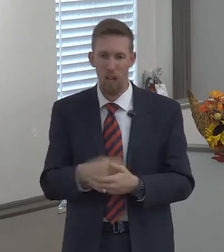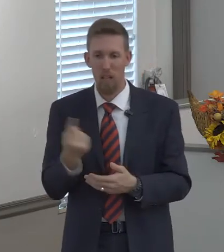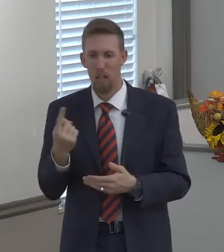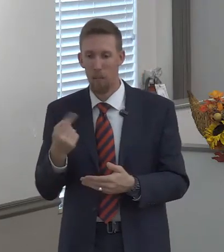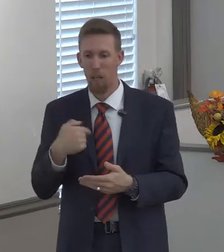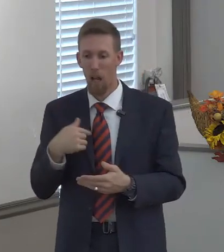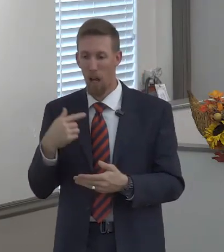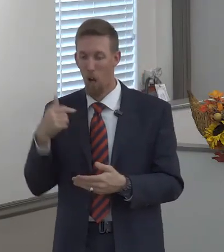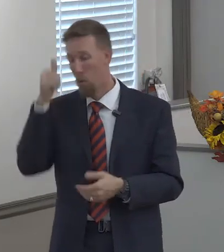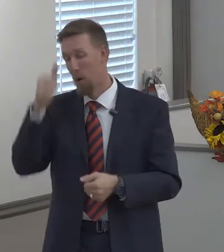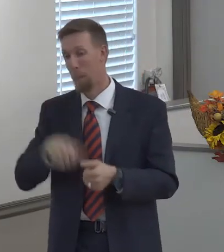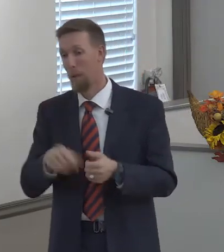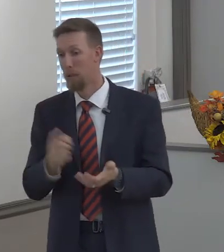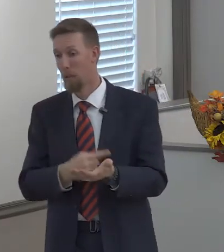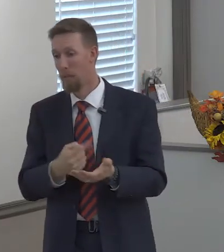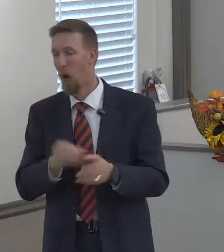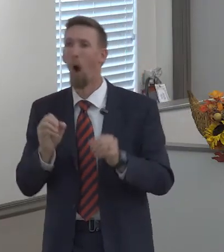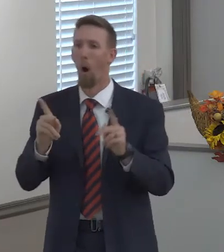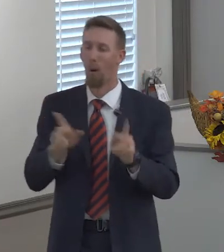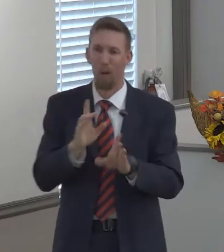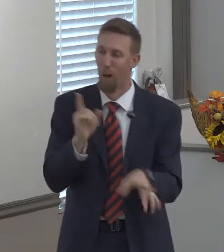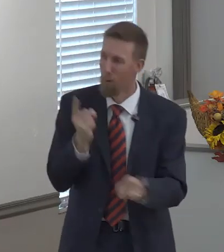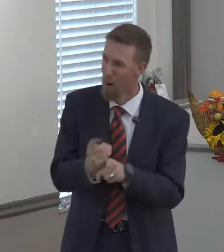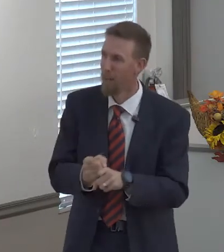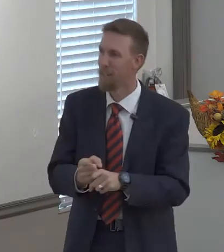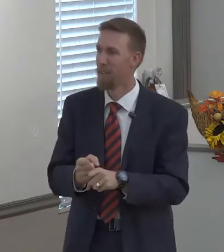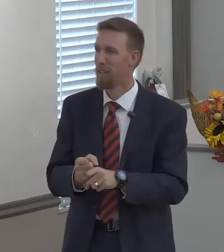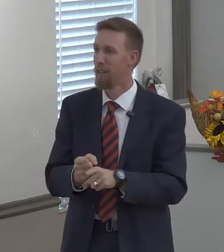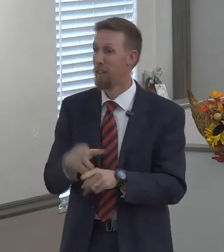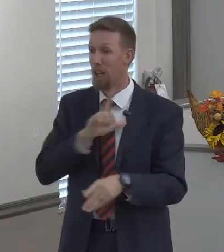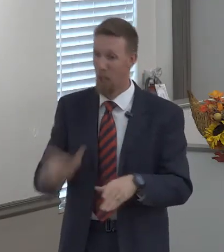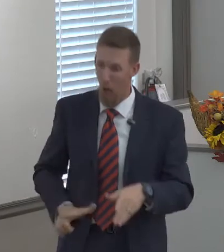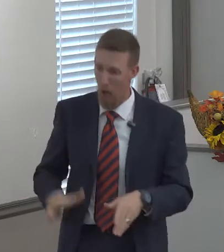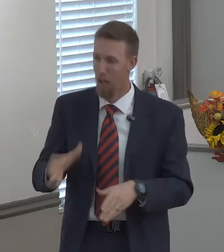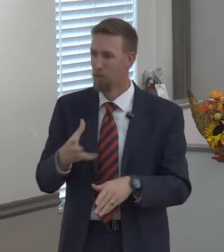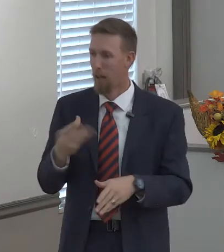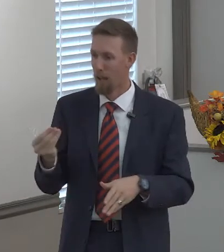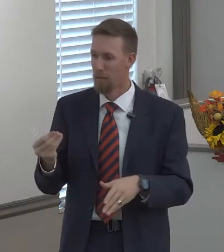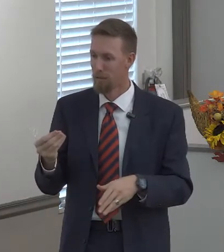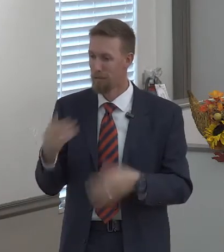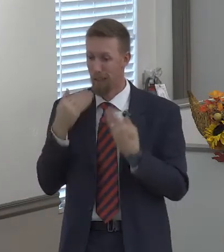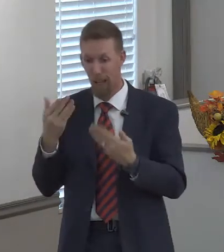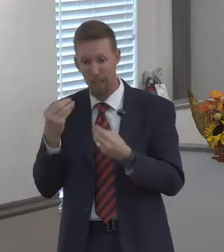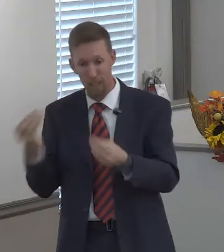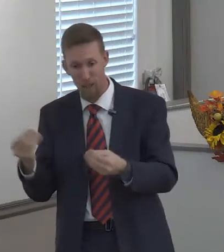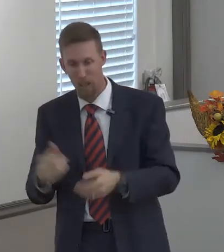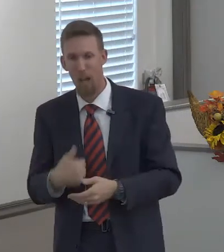And it's important. And are you thankful for your church?